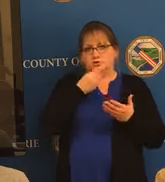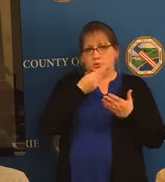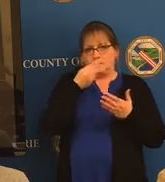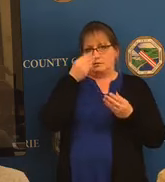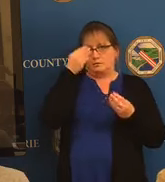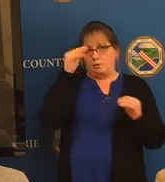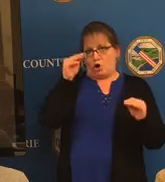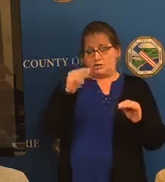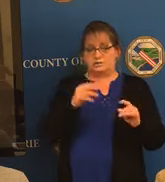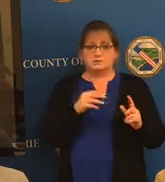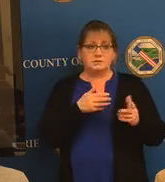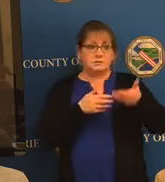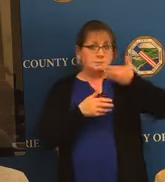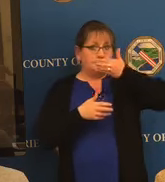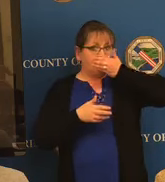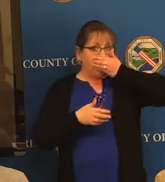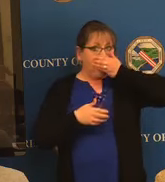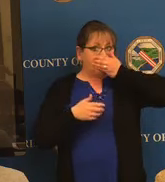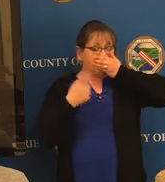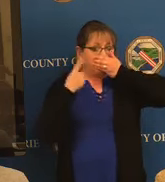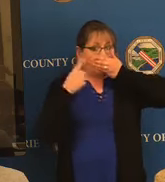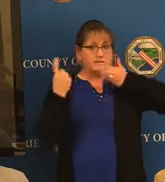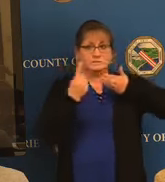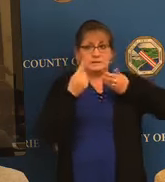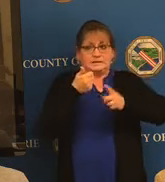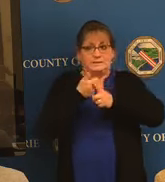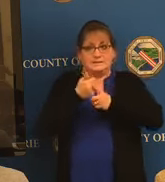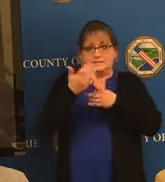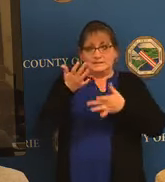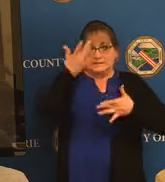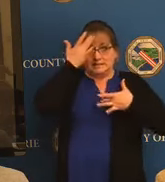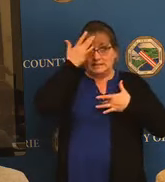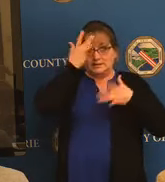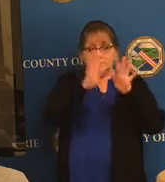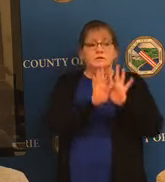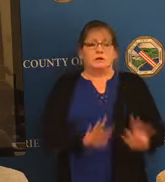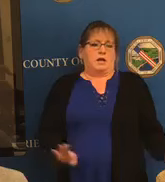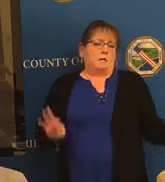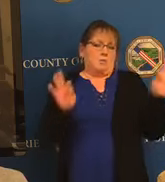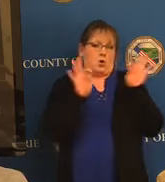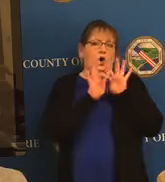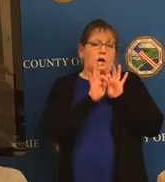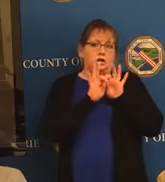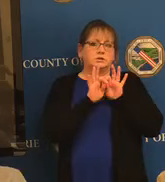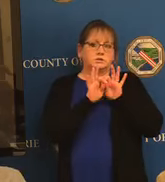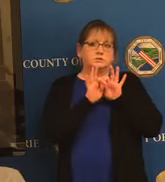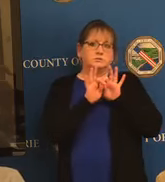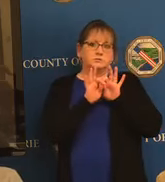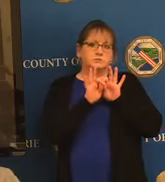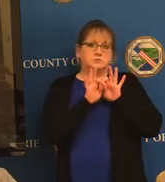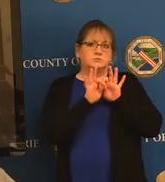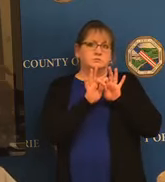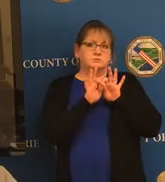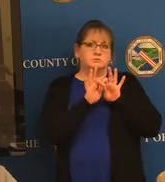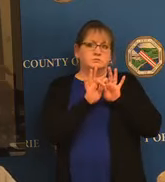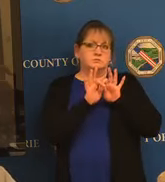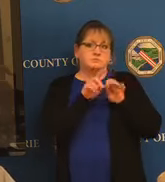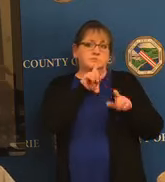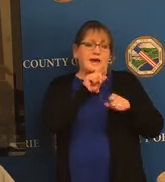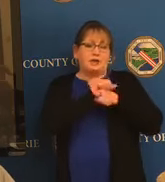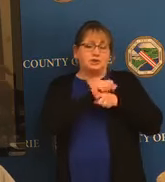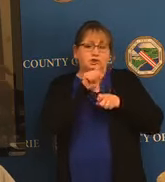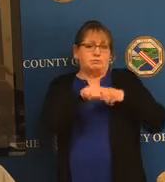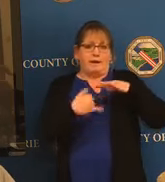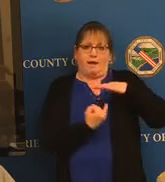Wearing a mask for somebody who is sick is very important. They should be actually in isolation.